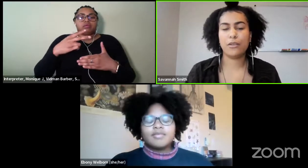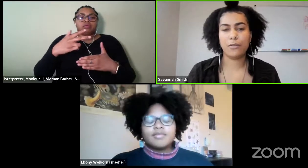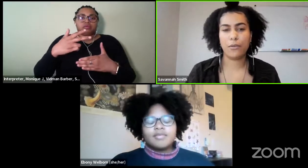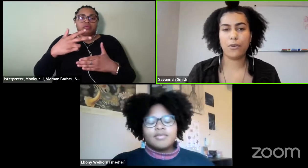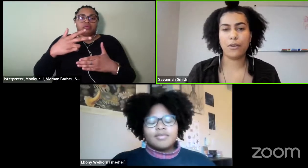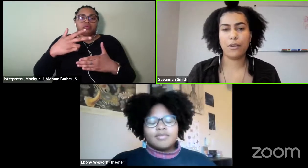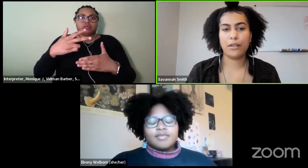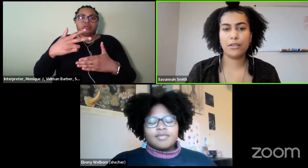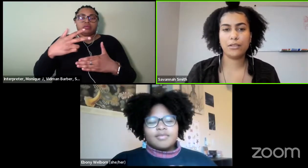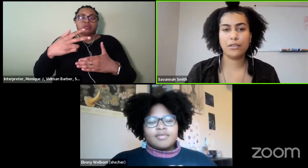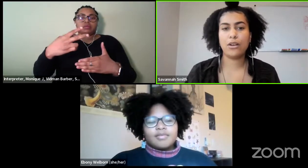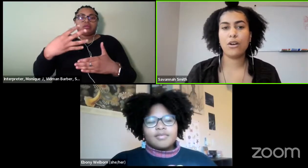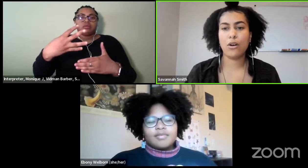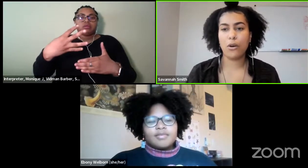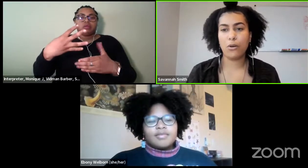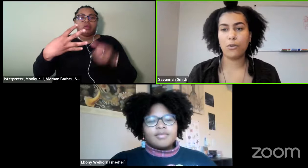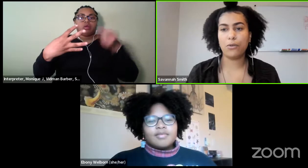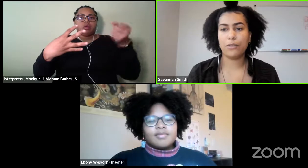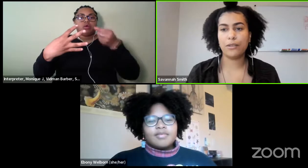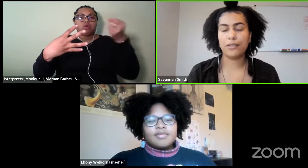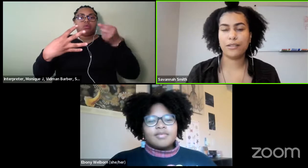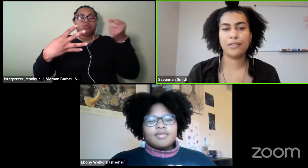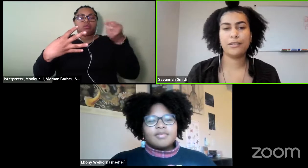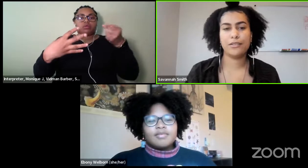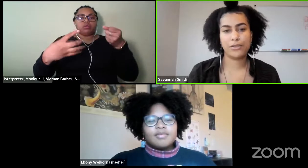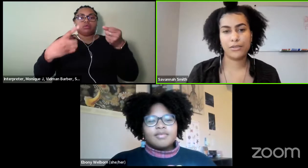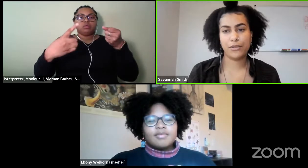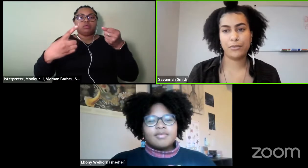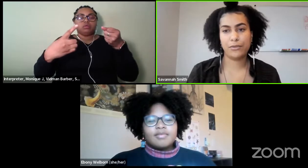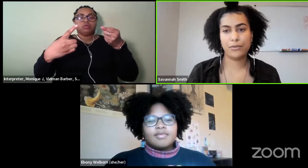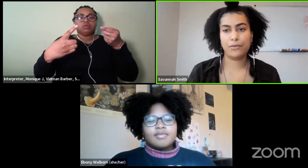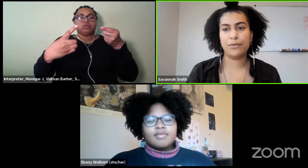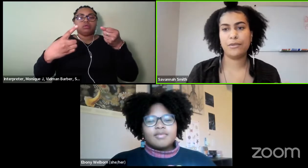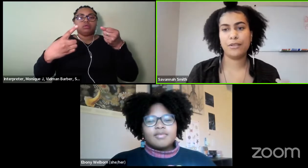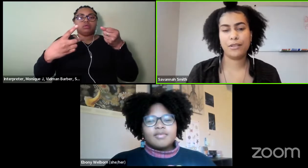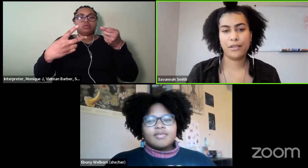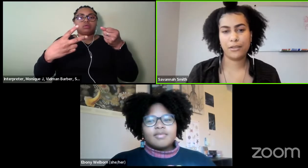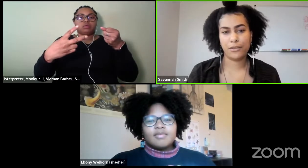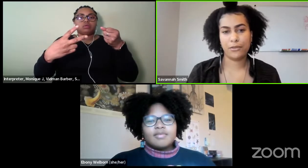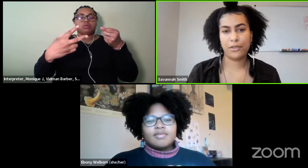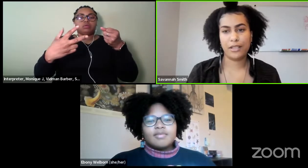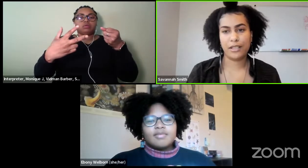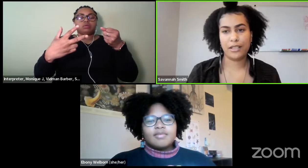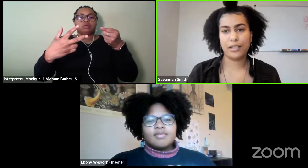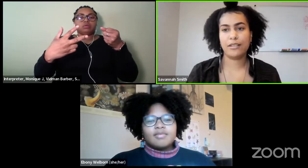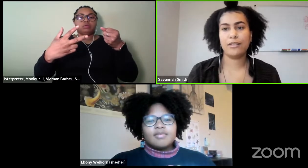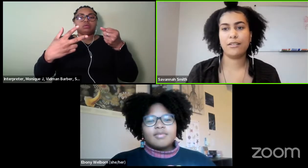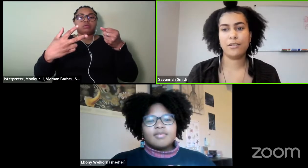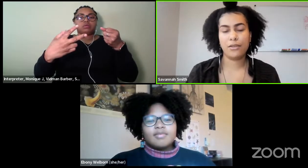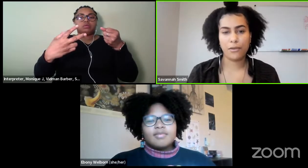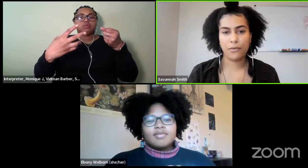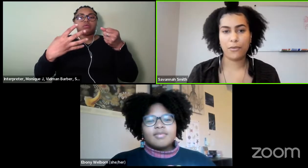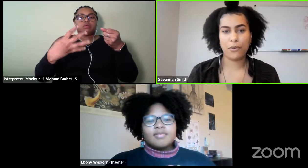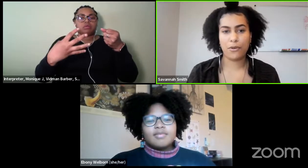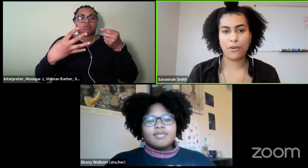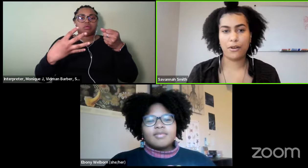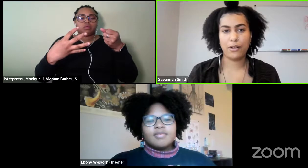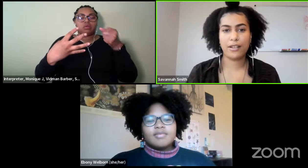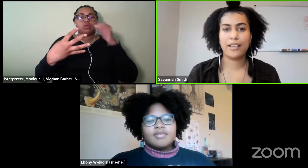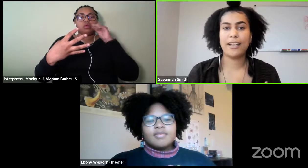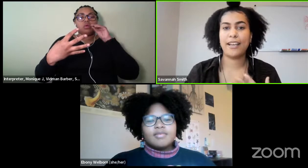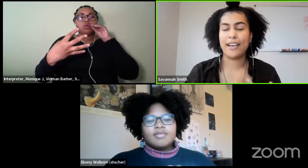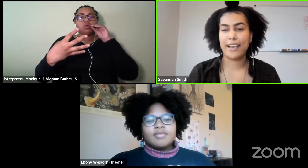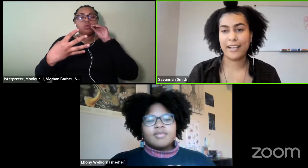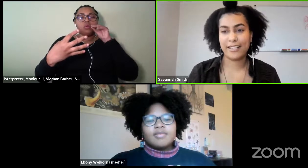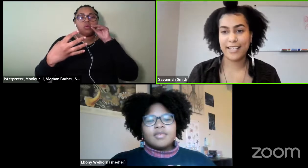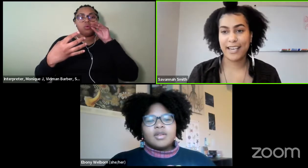3, 4, hold, 2, 3, 4,